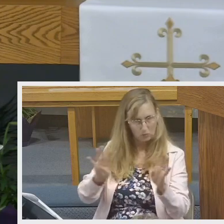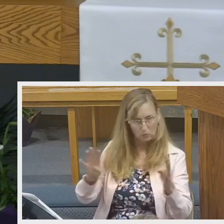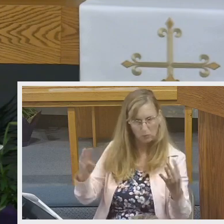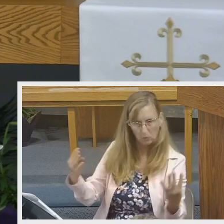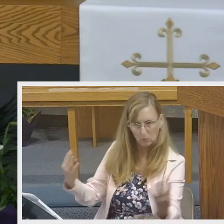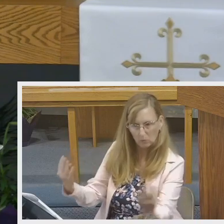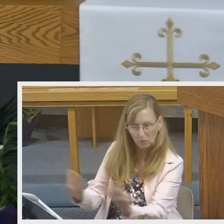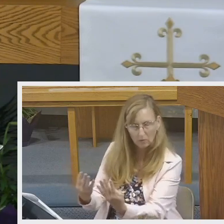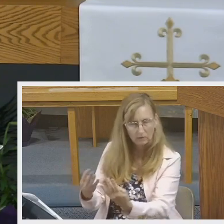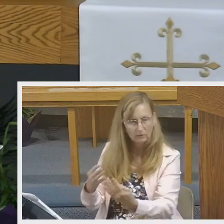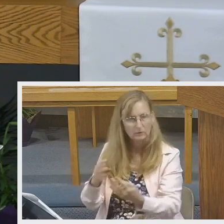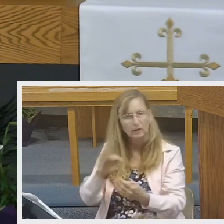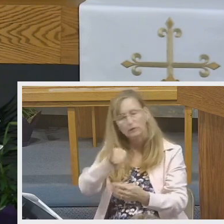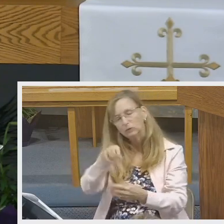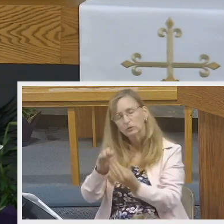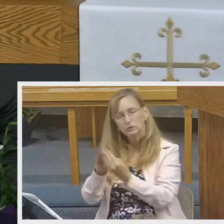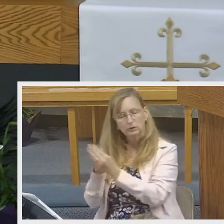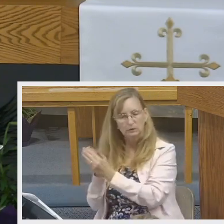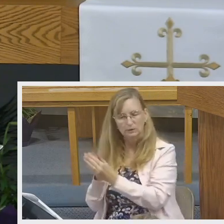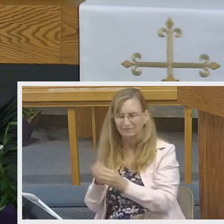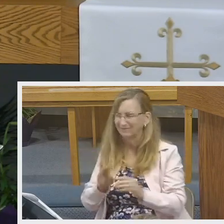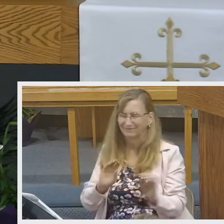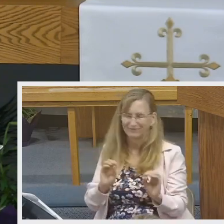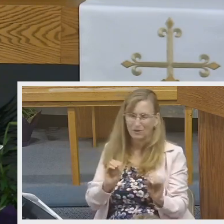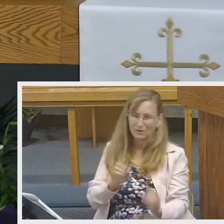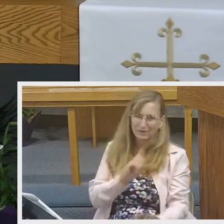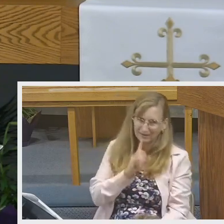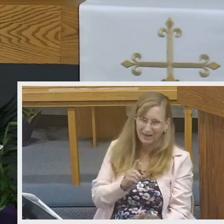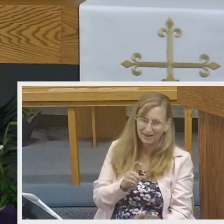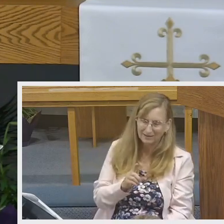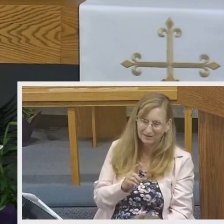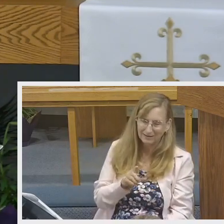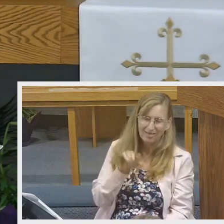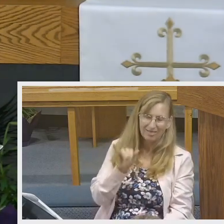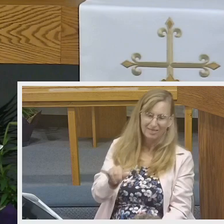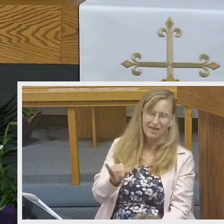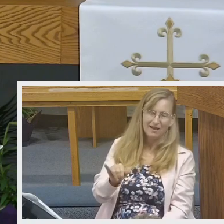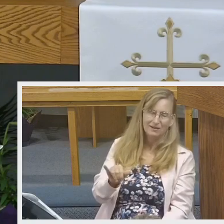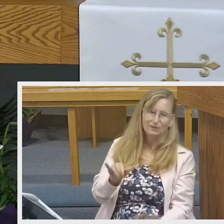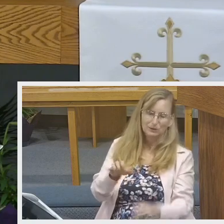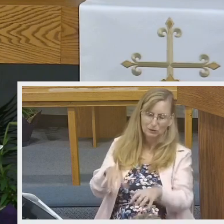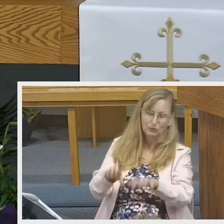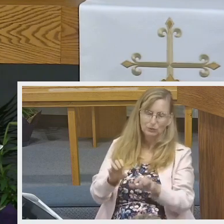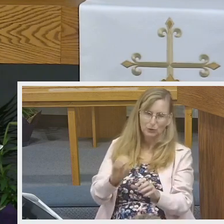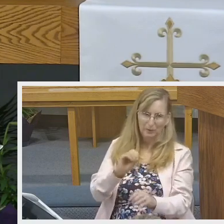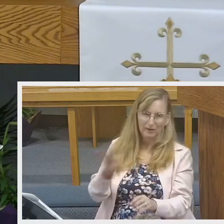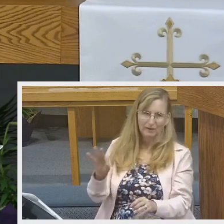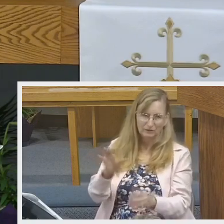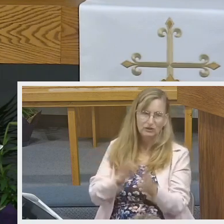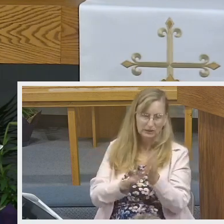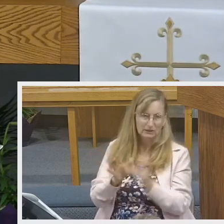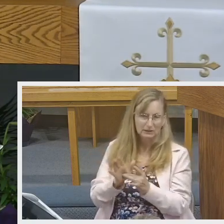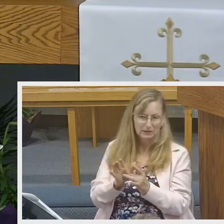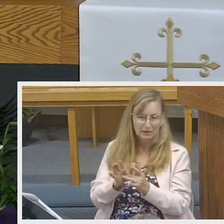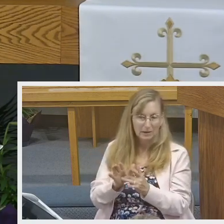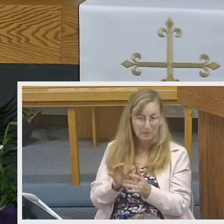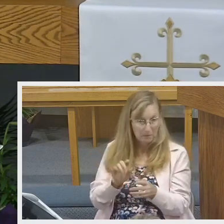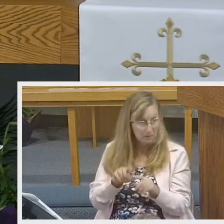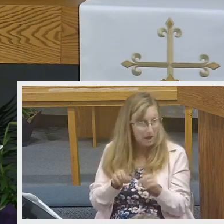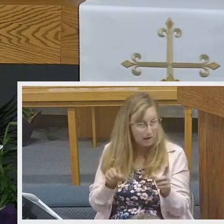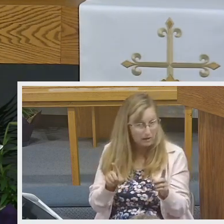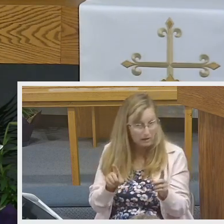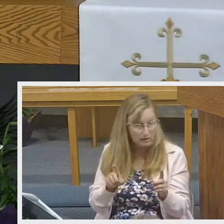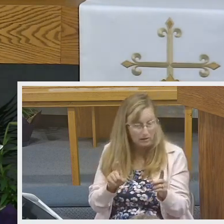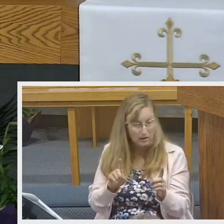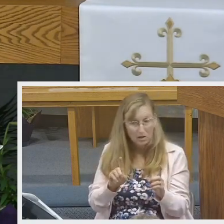Now, nobody says that it's the tomb of Jesus. There's no way to prove that. But it is a tomb that goes back to the time